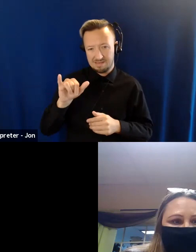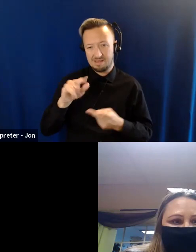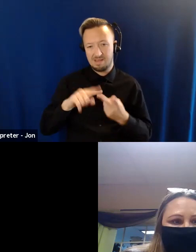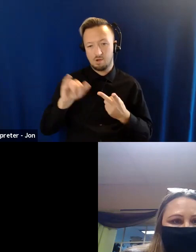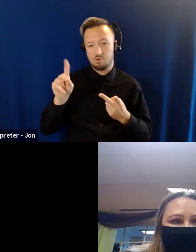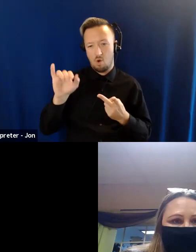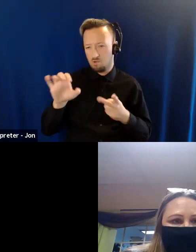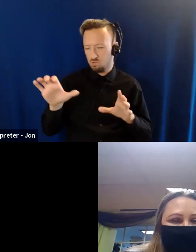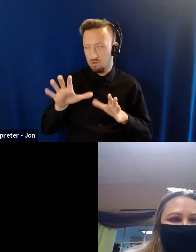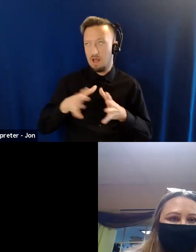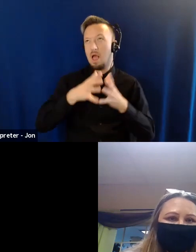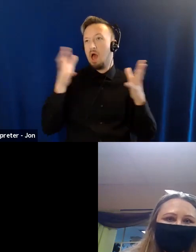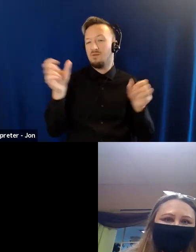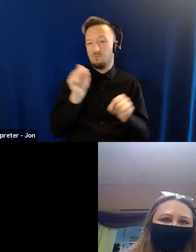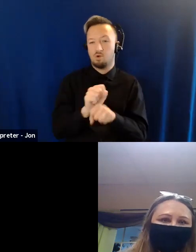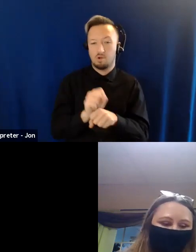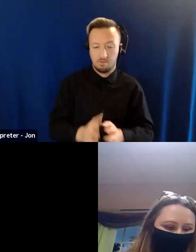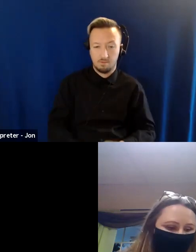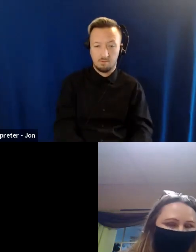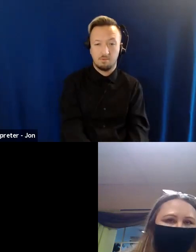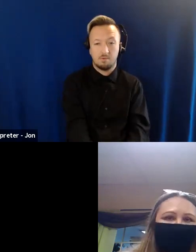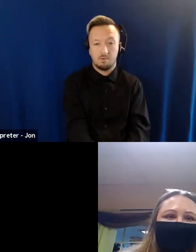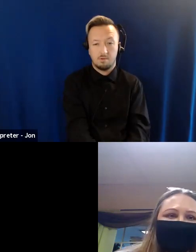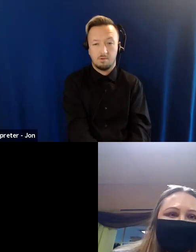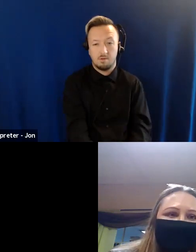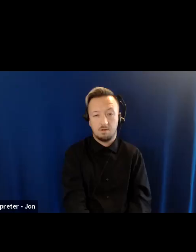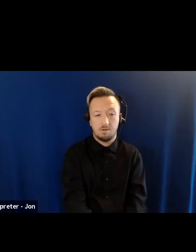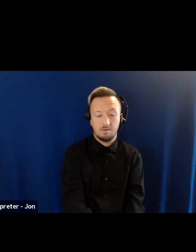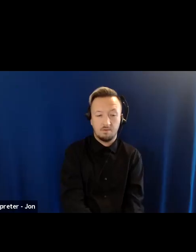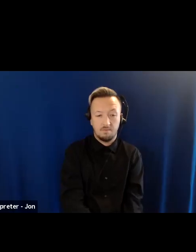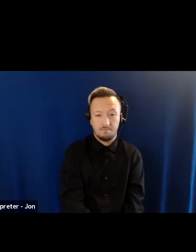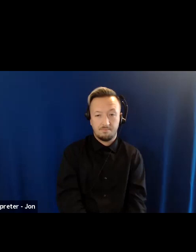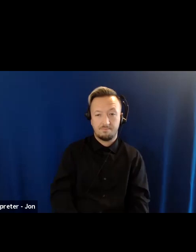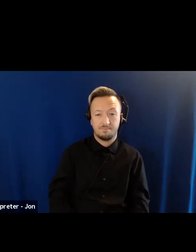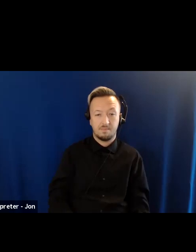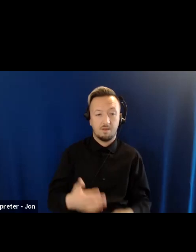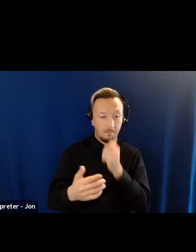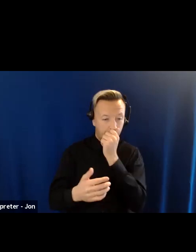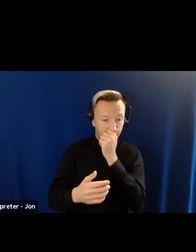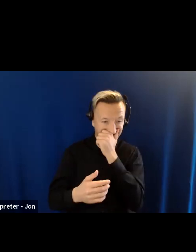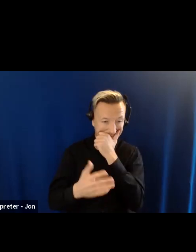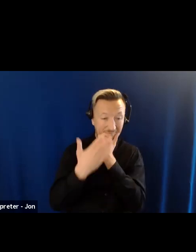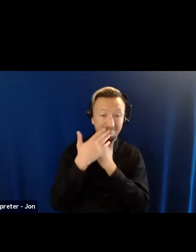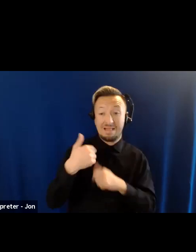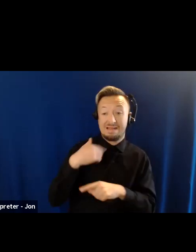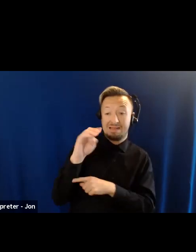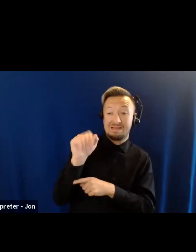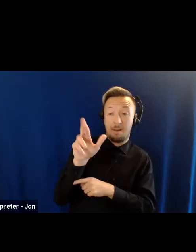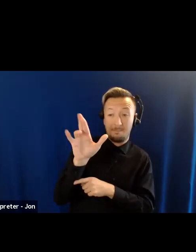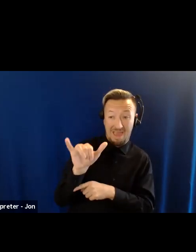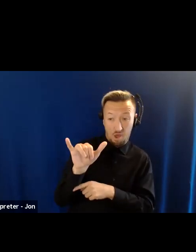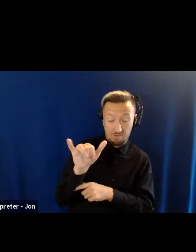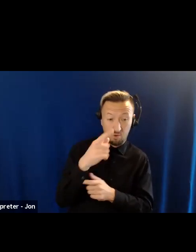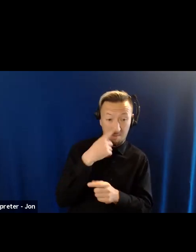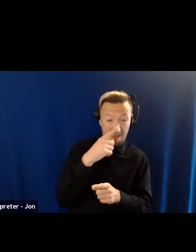this, so I'll let them take it away. Thank you. And this is actually Mary. If you don't mind, before we move to the next